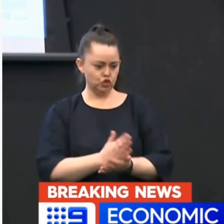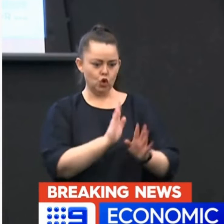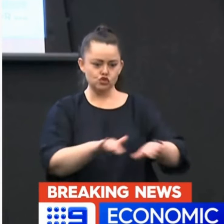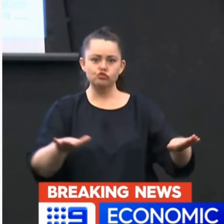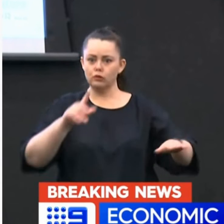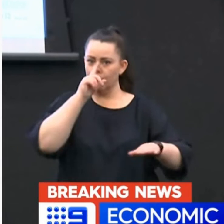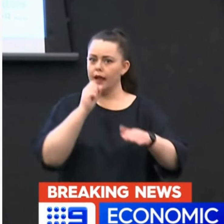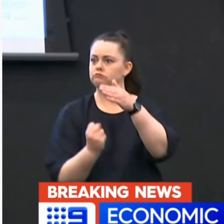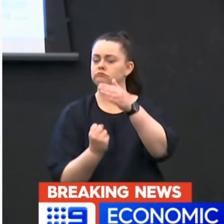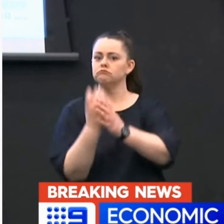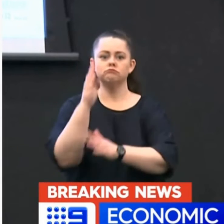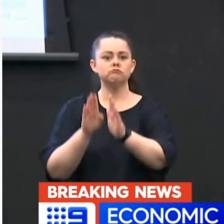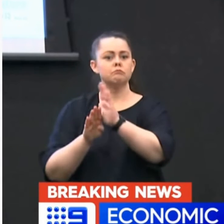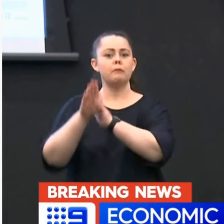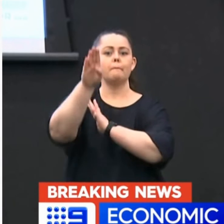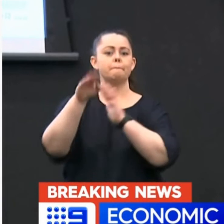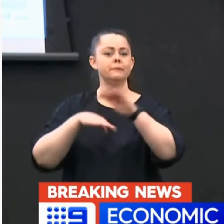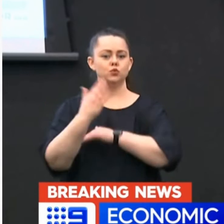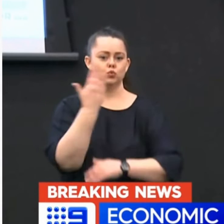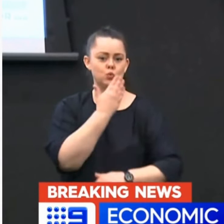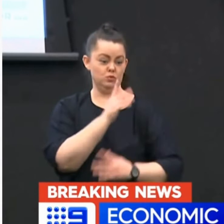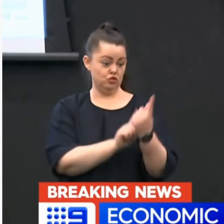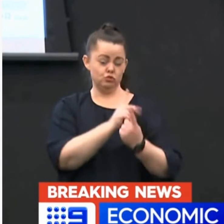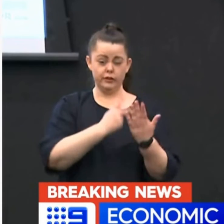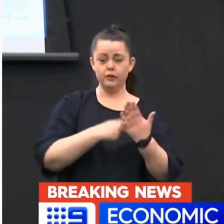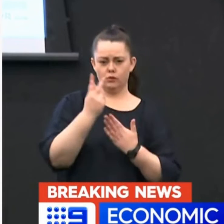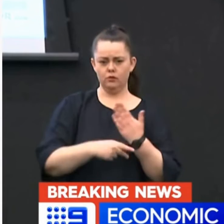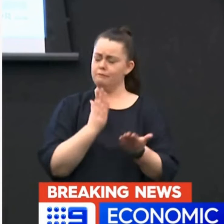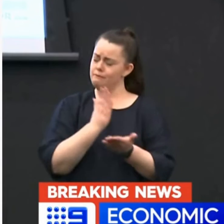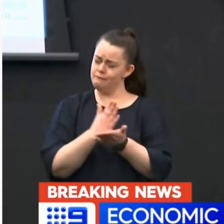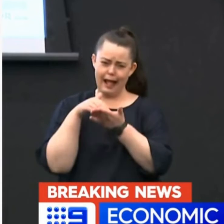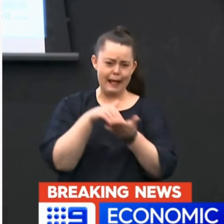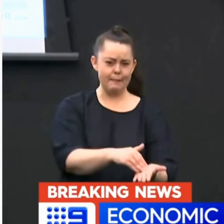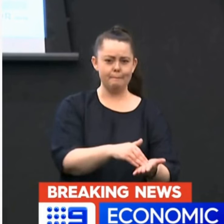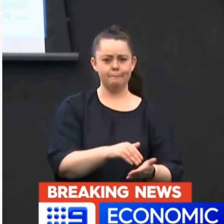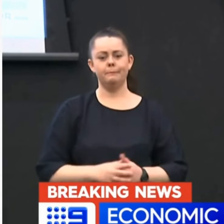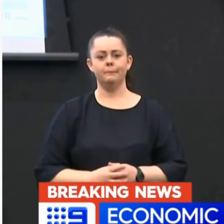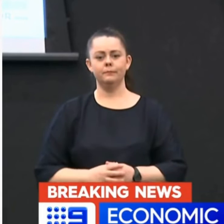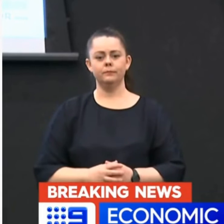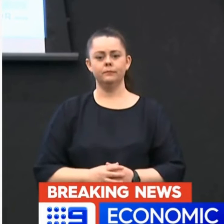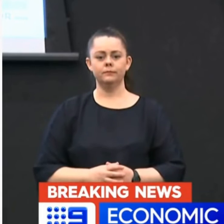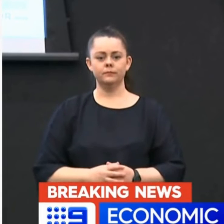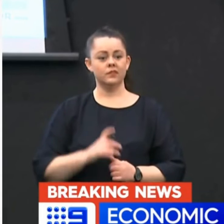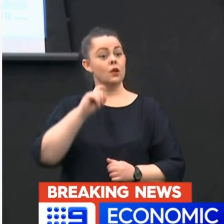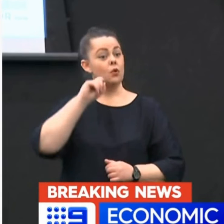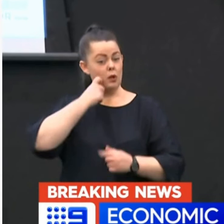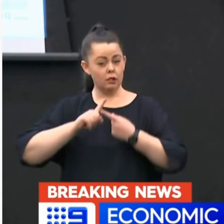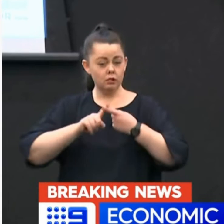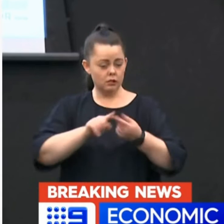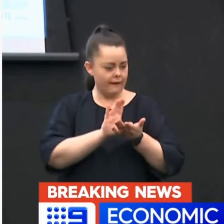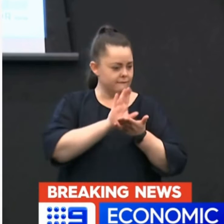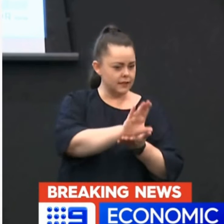children, many excited parents. That tutoring program will make a real difference to those who need it. But we'll continue to invest record